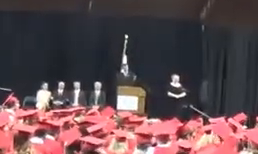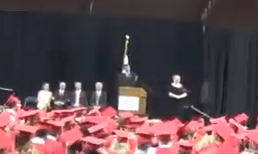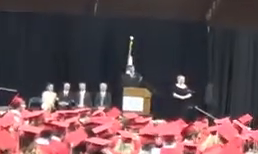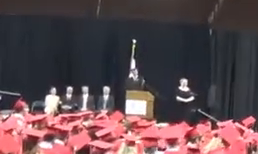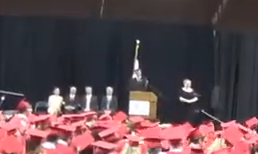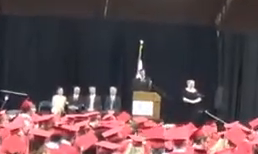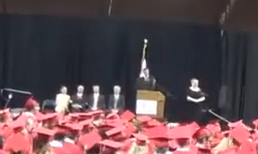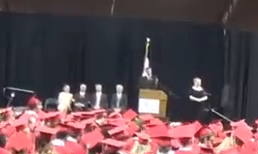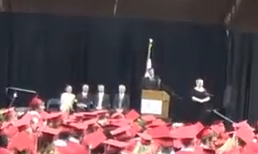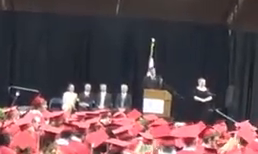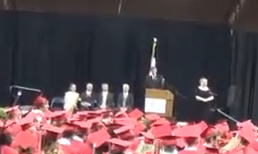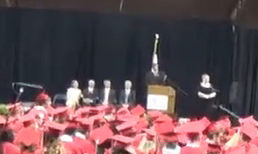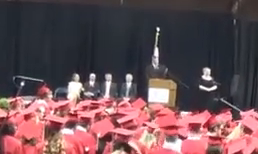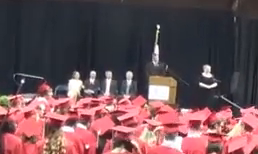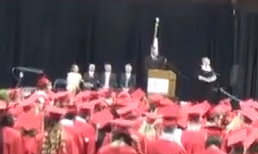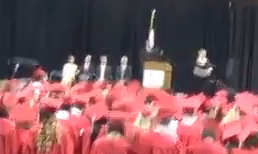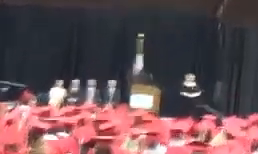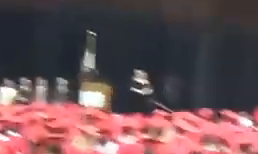The city.